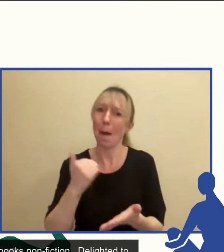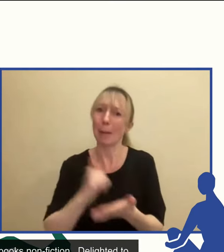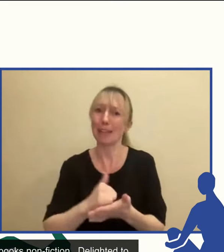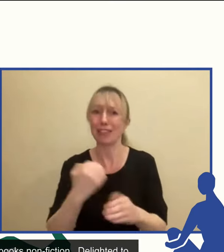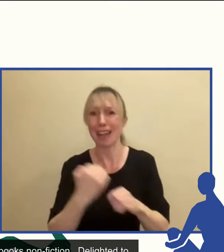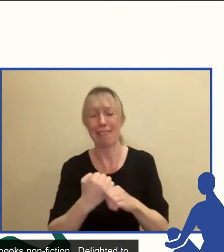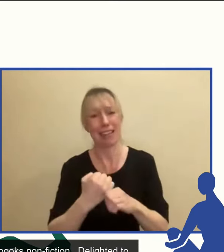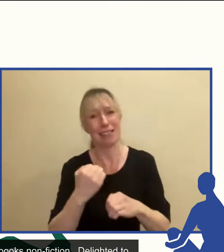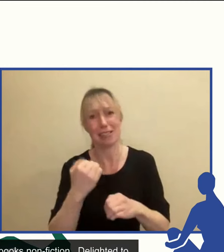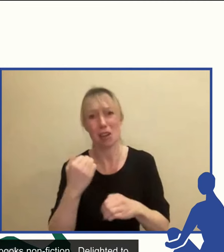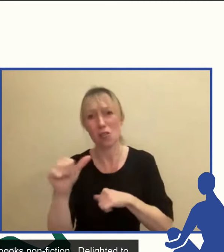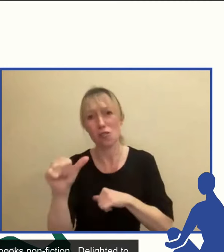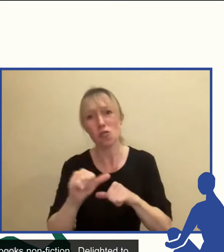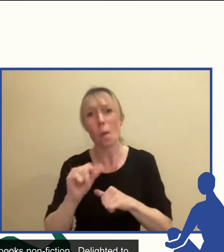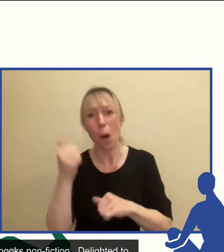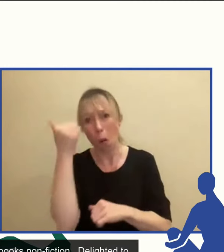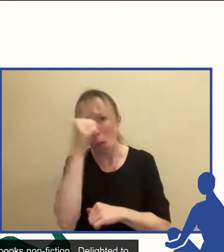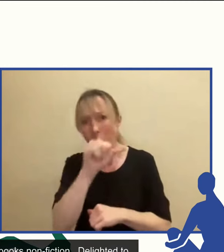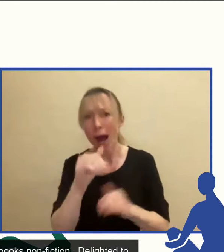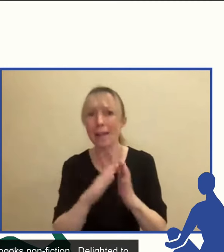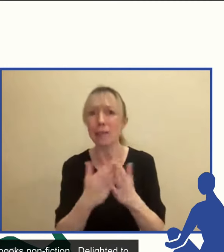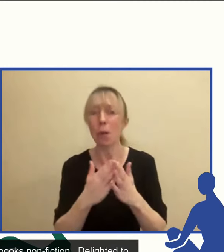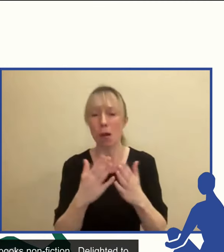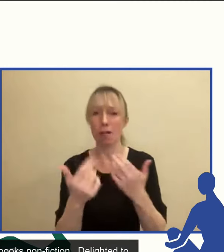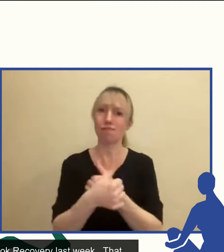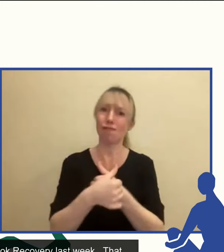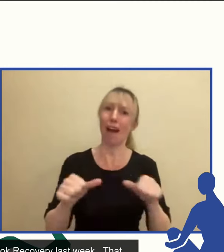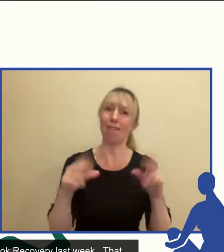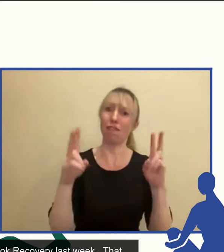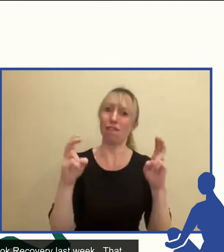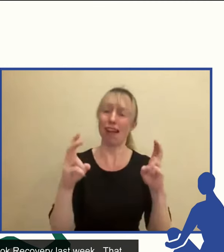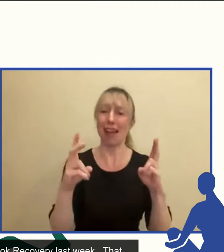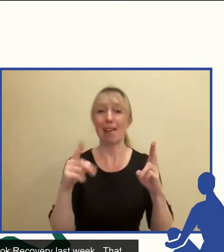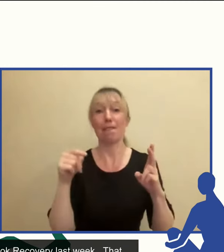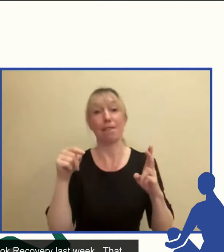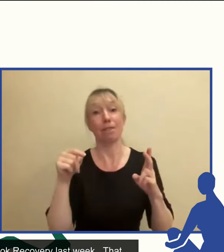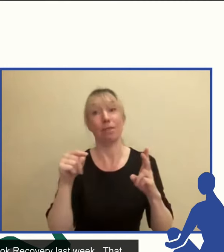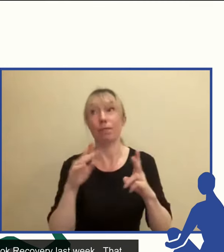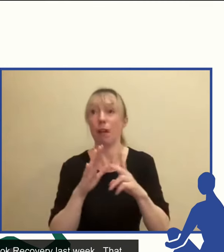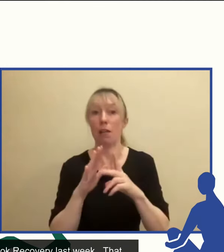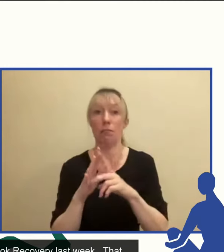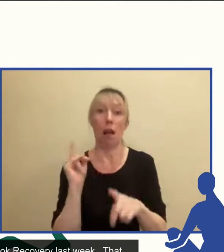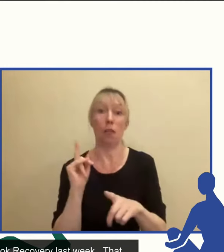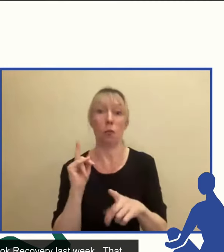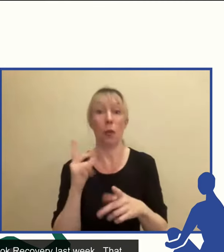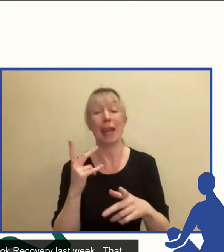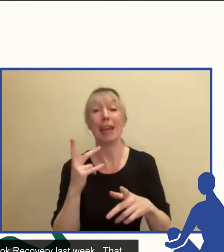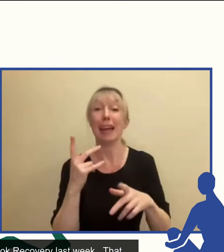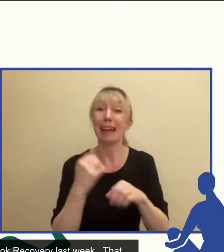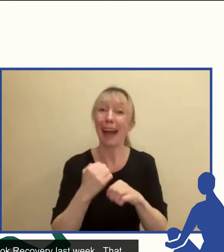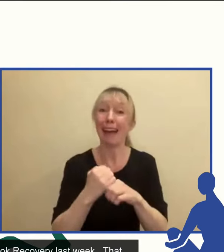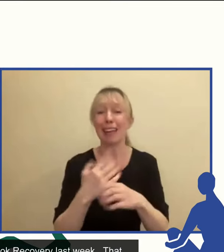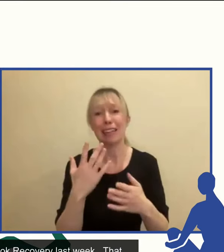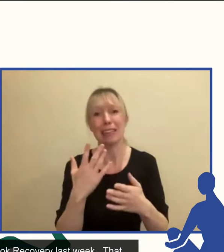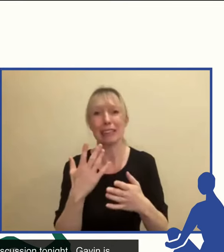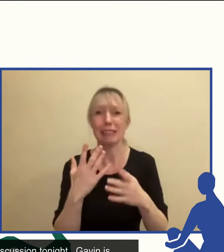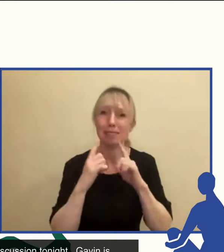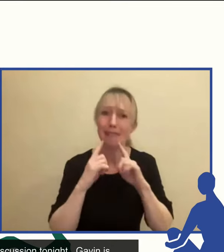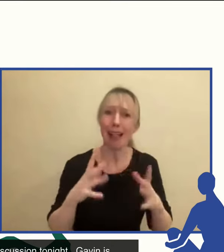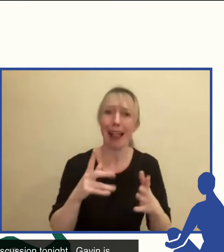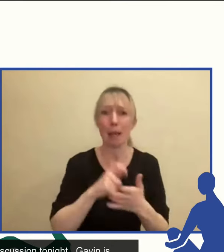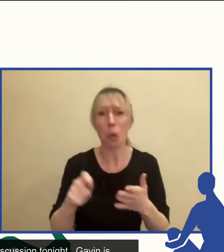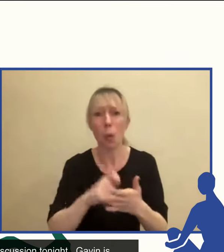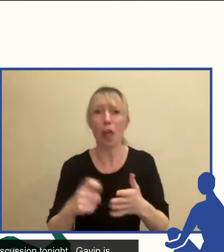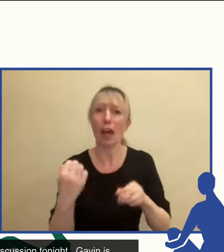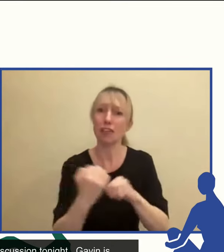week. That will be the jumping off point for this discussion tonight. So Gavin is a GP and an acclaimed author, and recovery draws